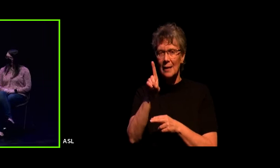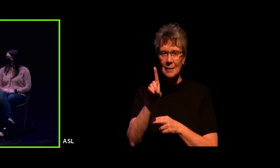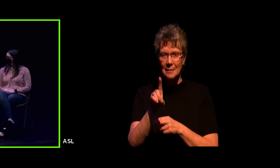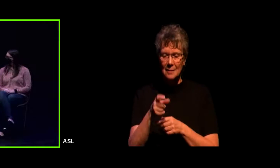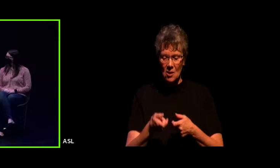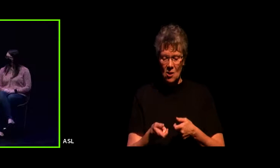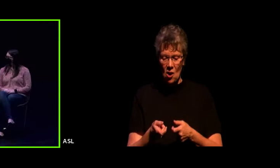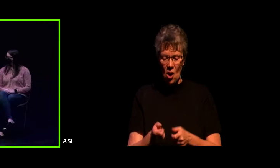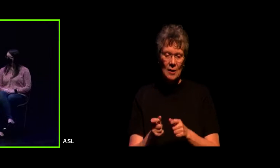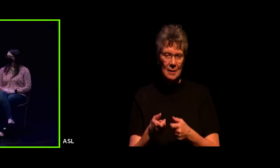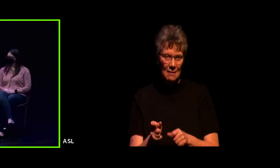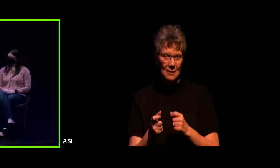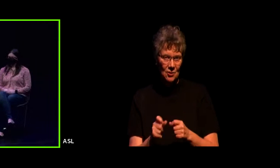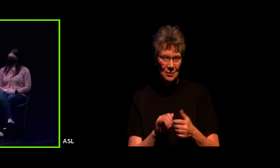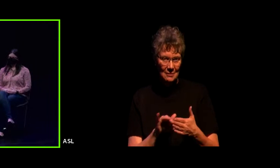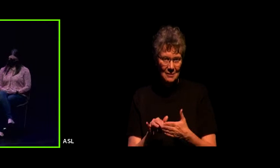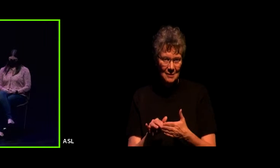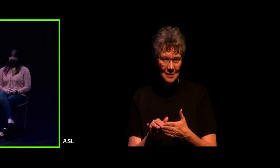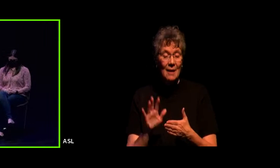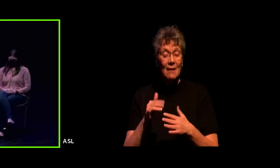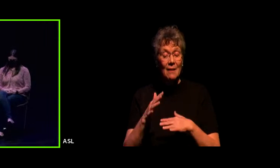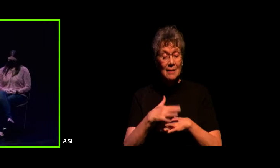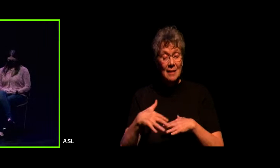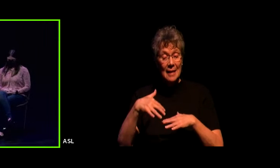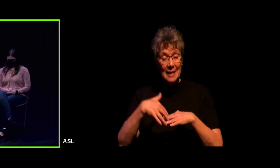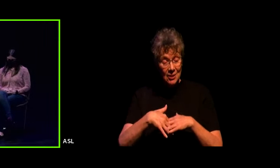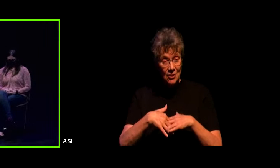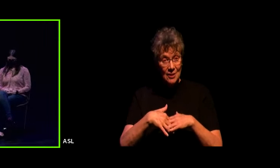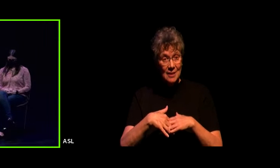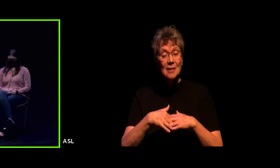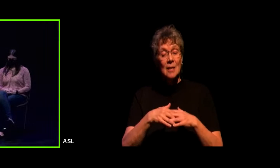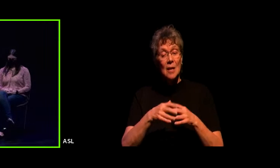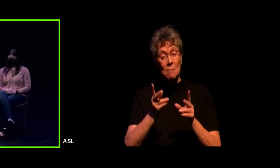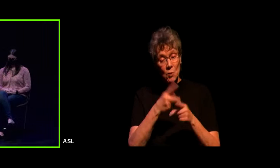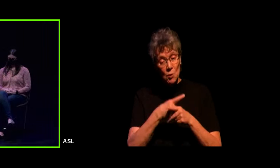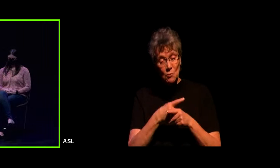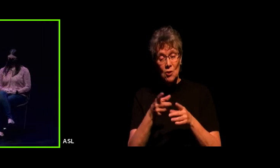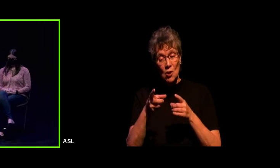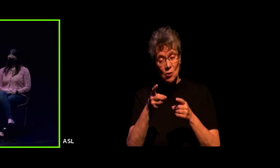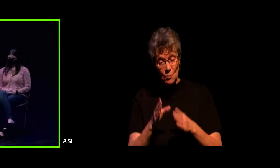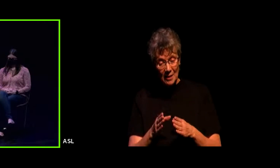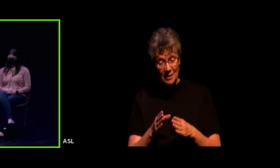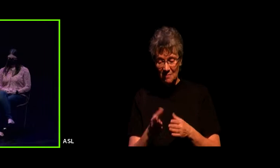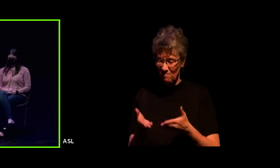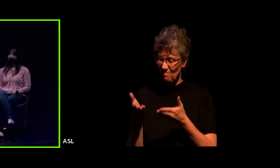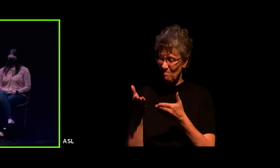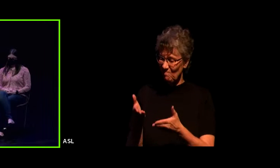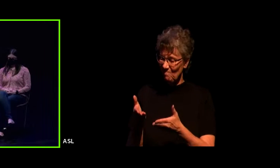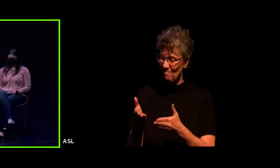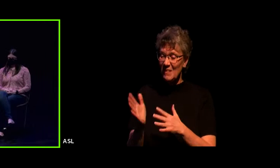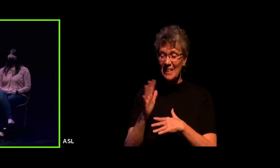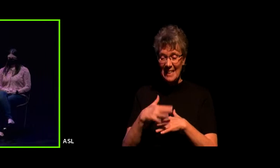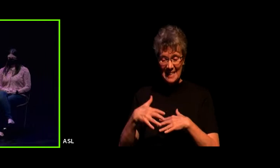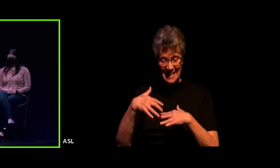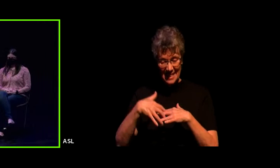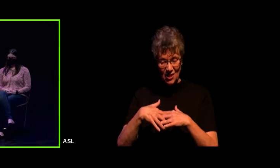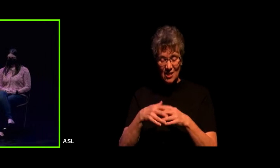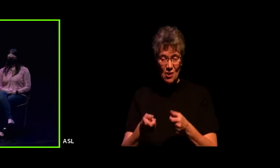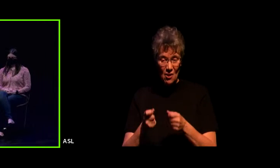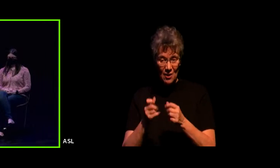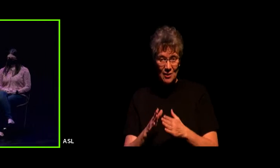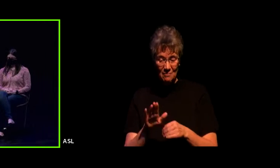that is Indigenous produced, directed, and airs on APTN and features Indigenous archaeology from across mostly Canada, and there's